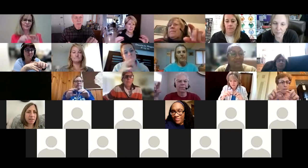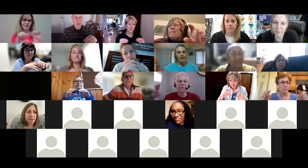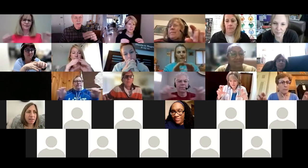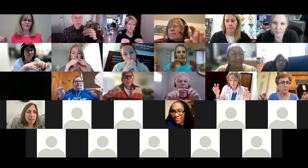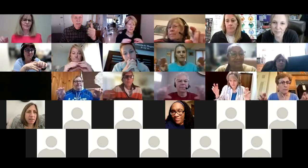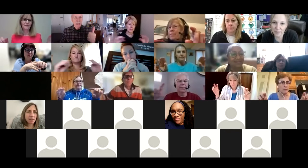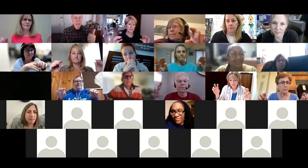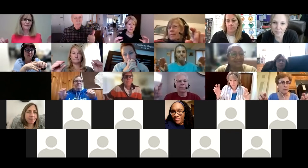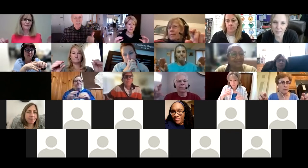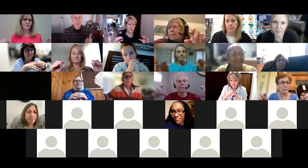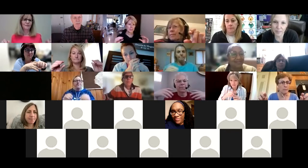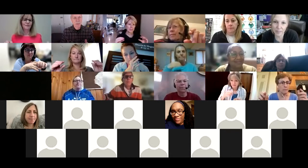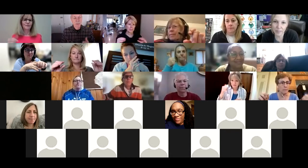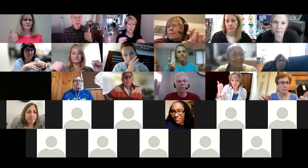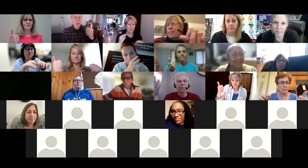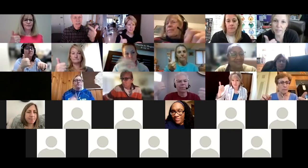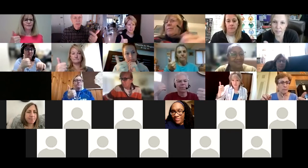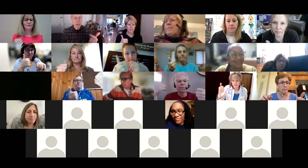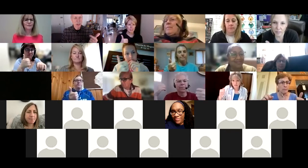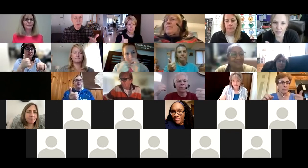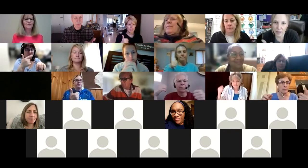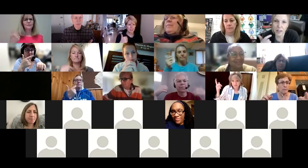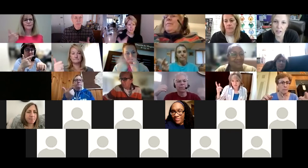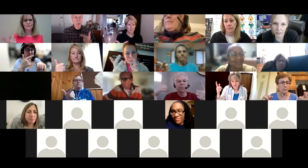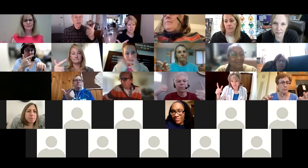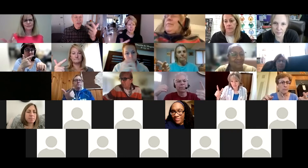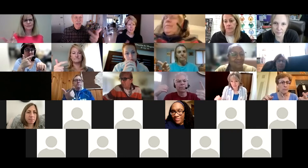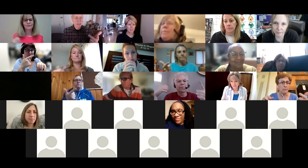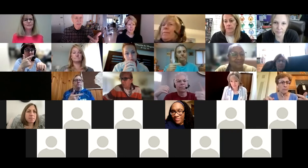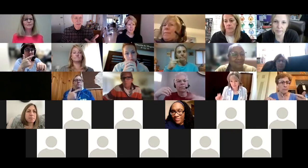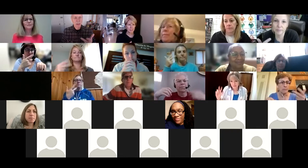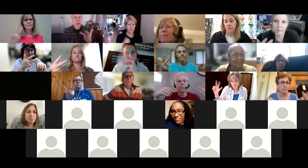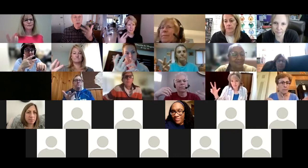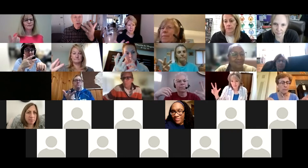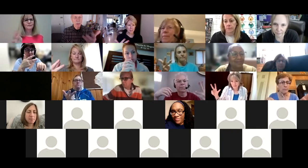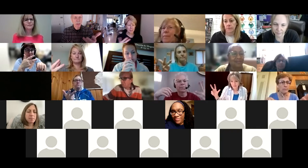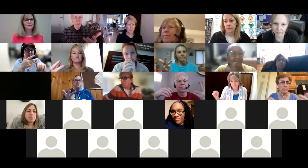about games or TV shows or states or superheroes,